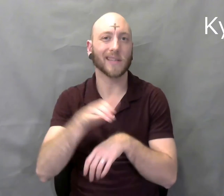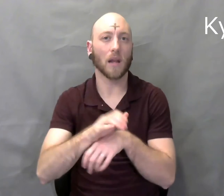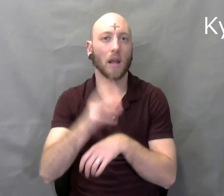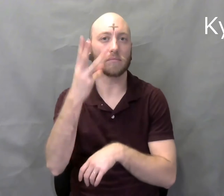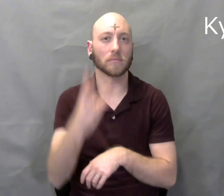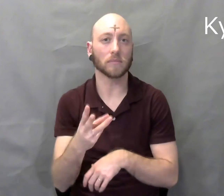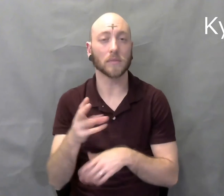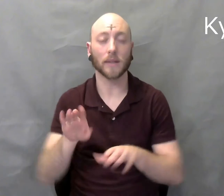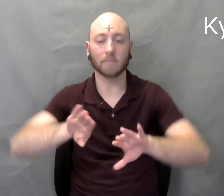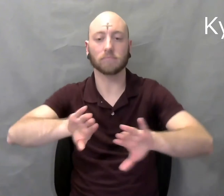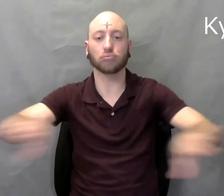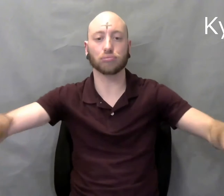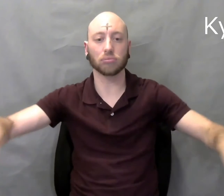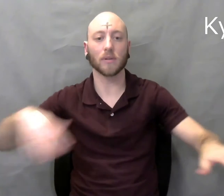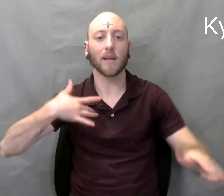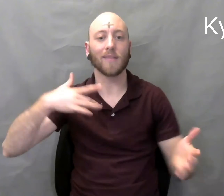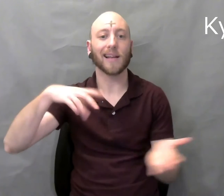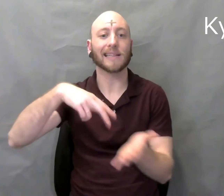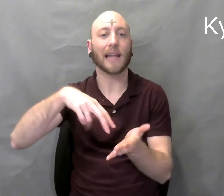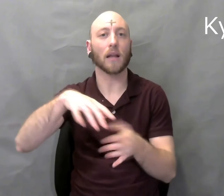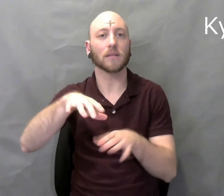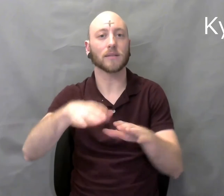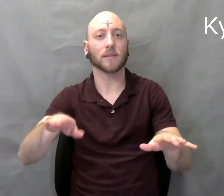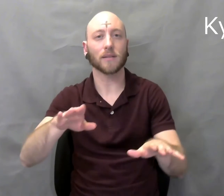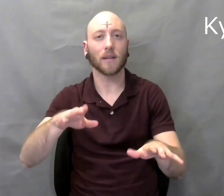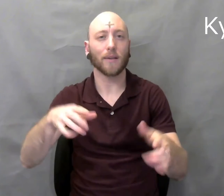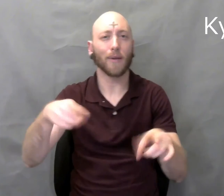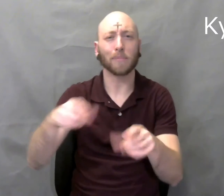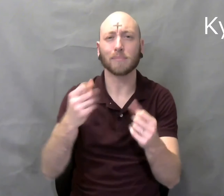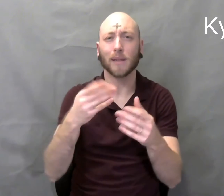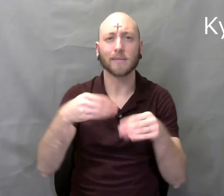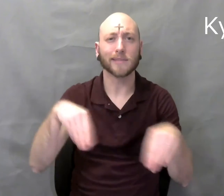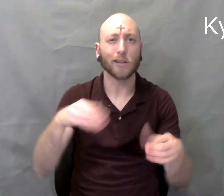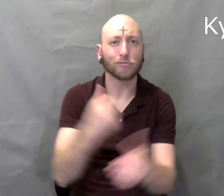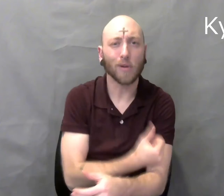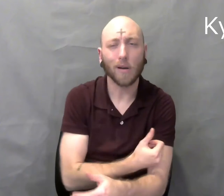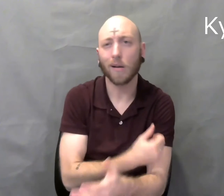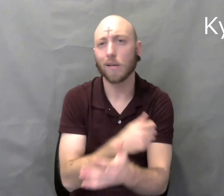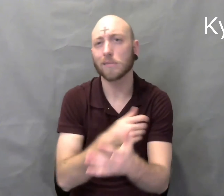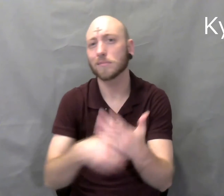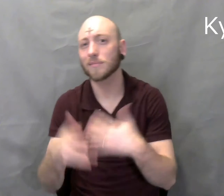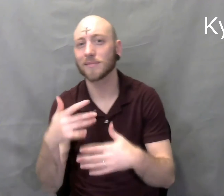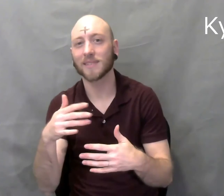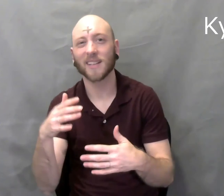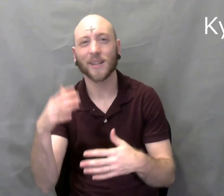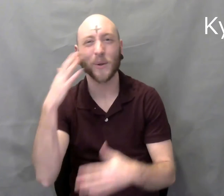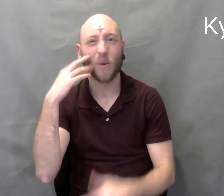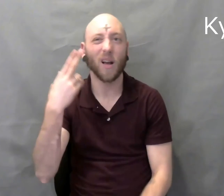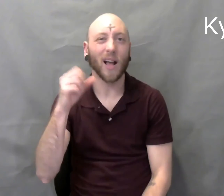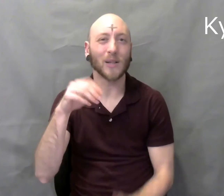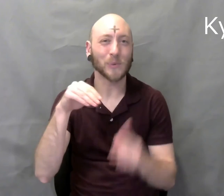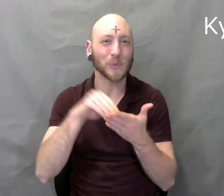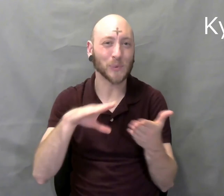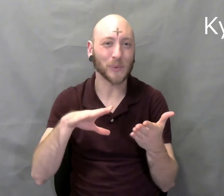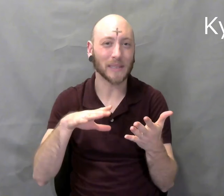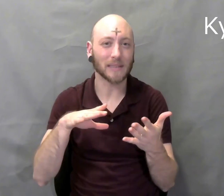side, and there was a dance floor, and that's where all the drug deals went down. That's where all the, I mean, you got a bunch of high school kids, and you